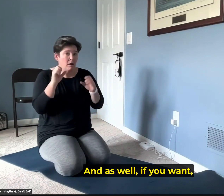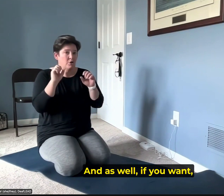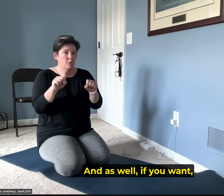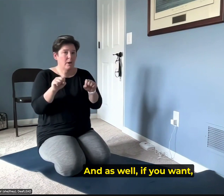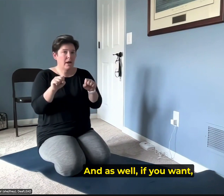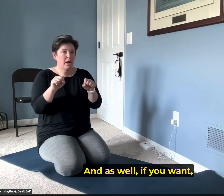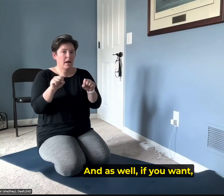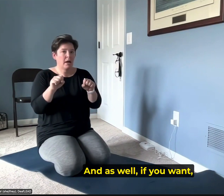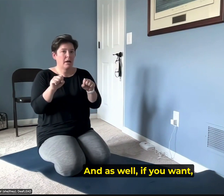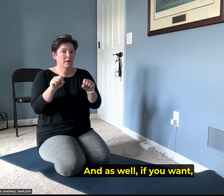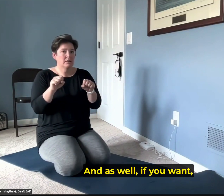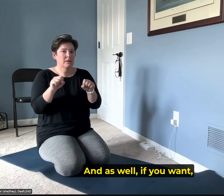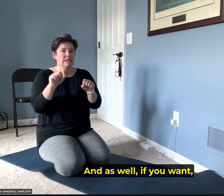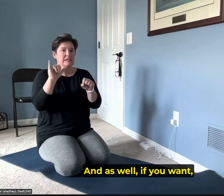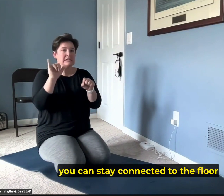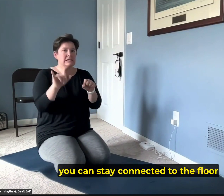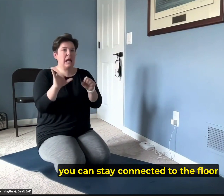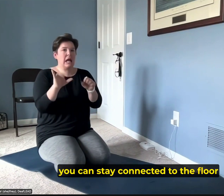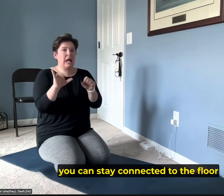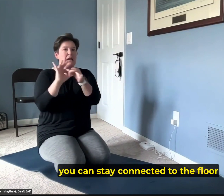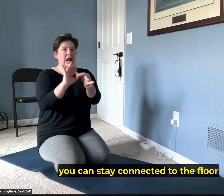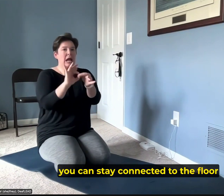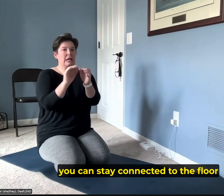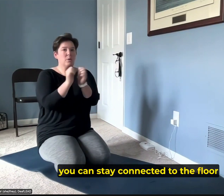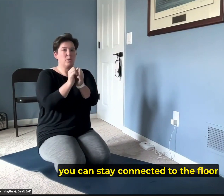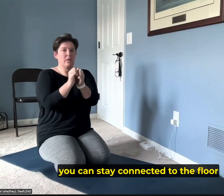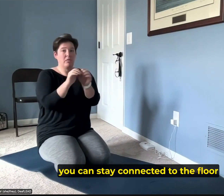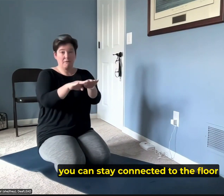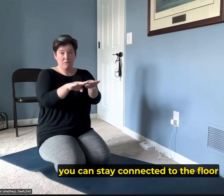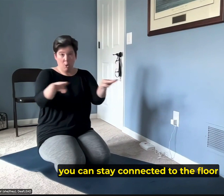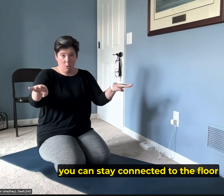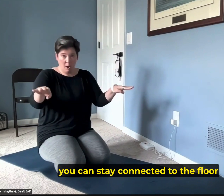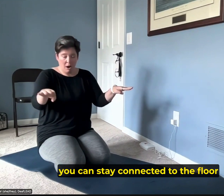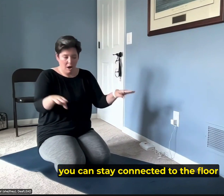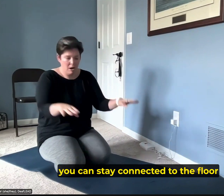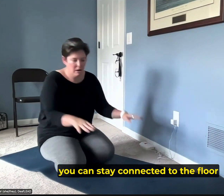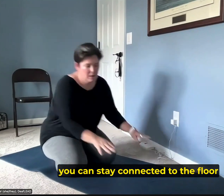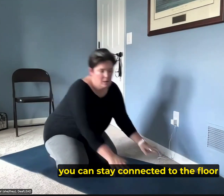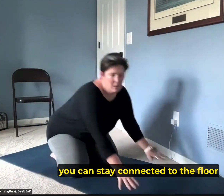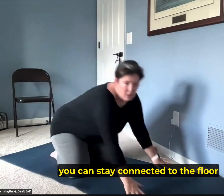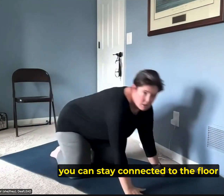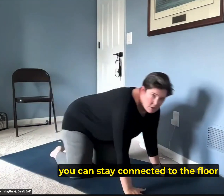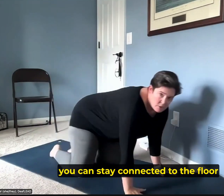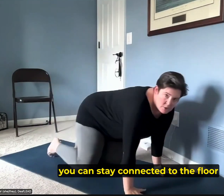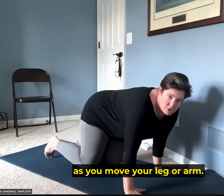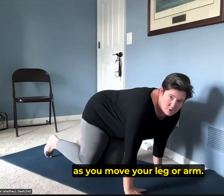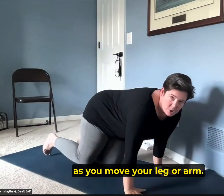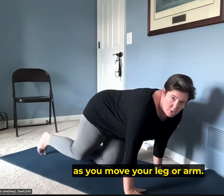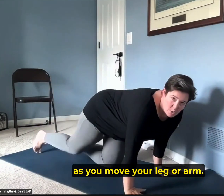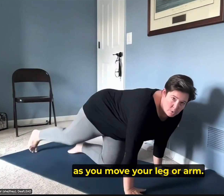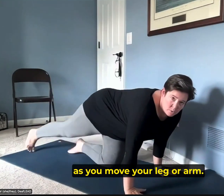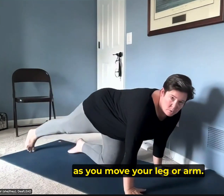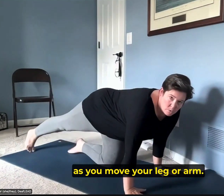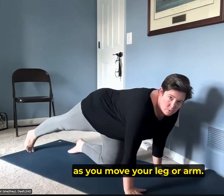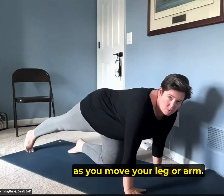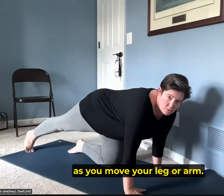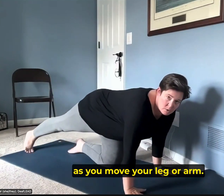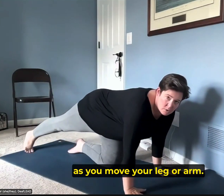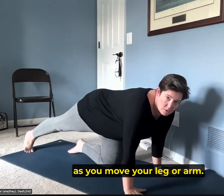And as well, if you want, you can stay connected to the floor as you move your leg